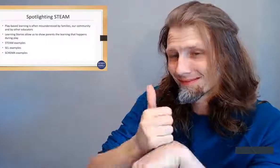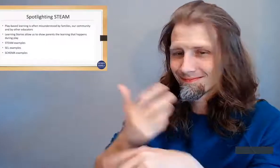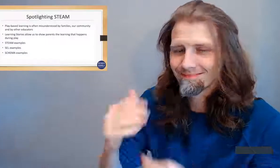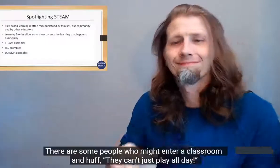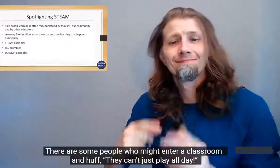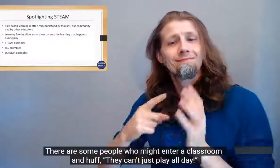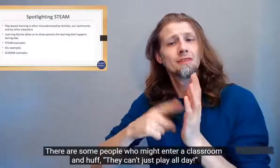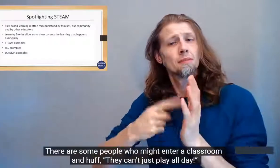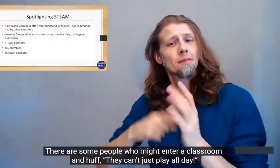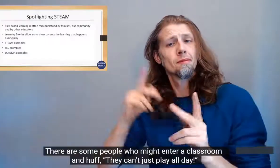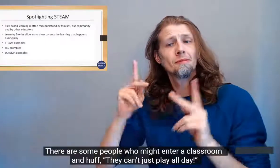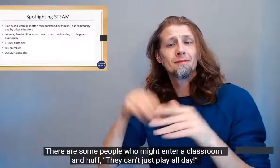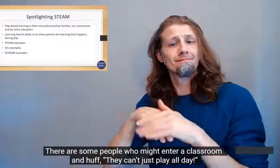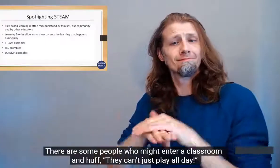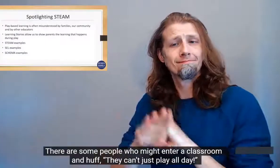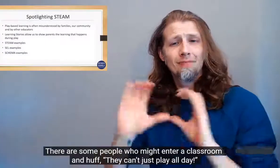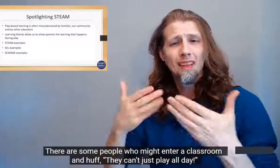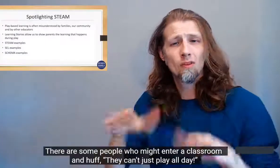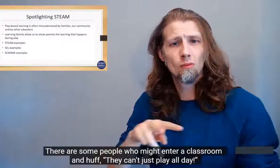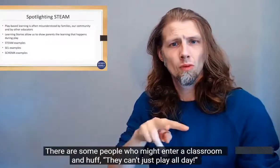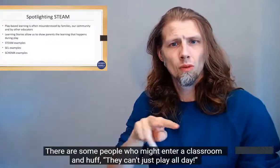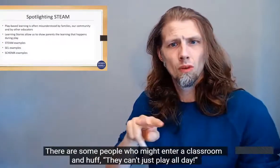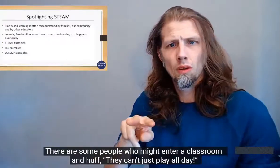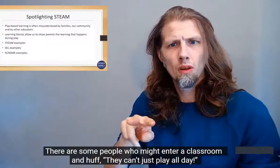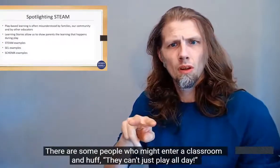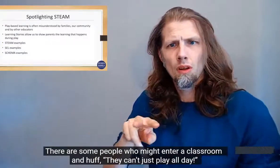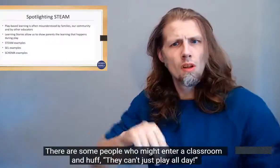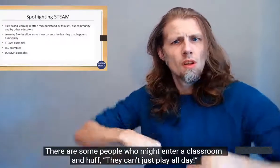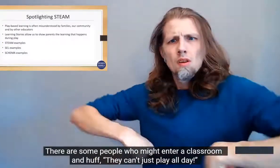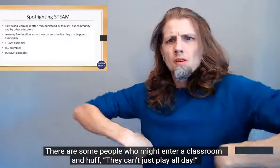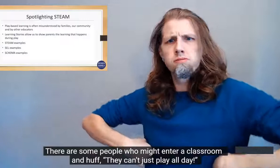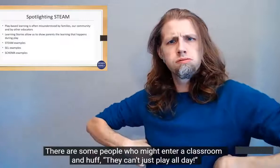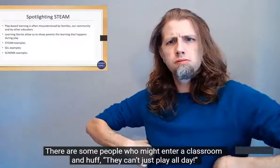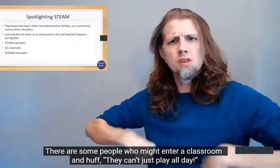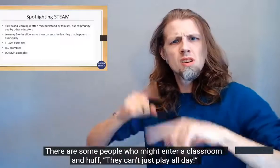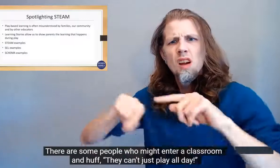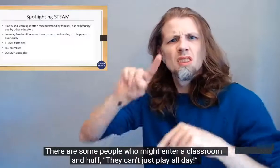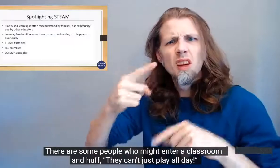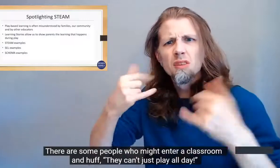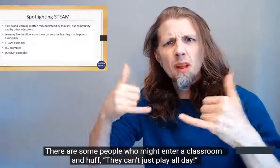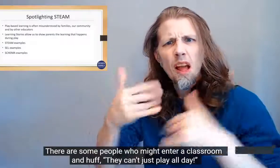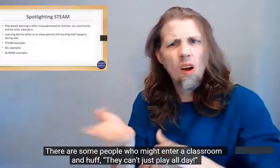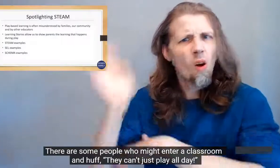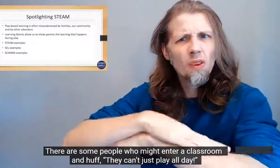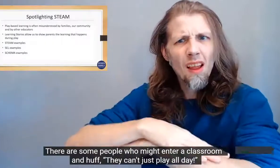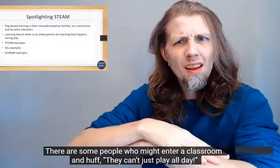is play-based. There are some people who might enter a classroom and say, oh, they cannot just play all